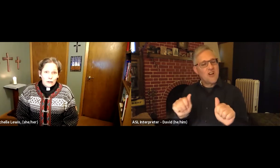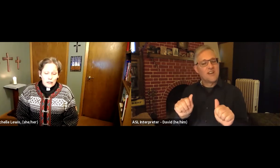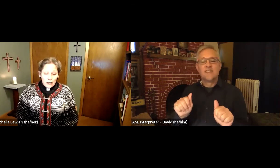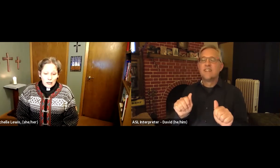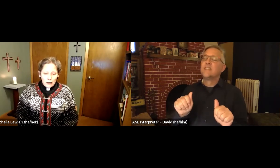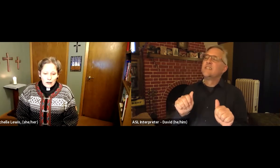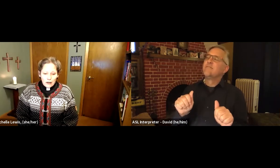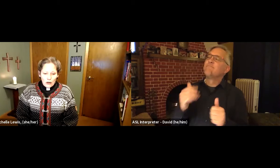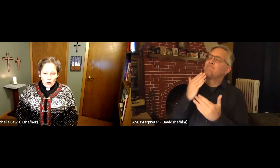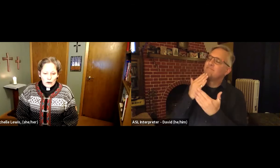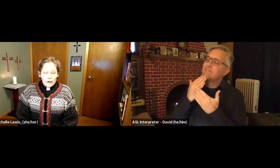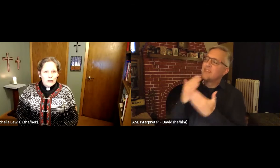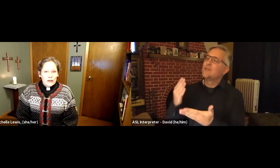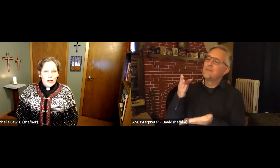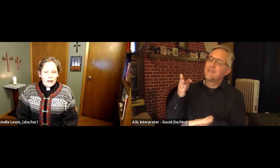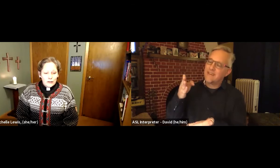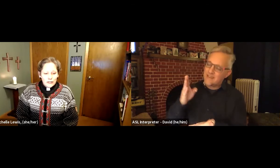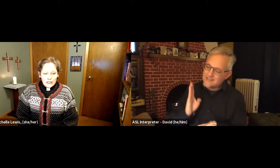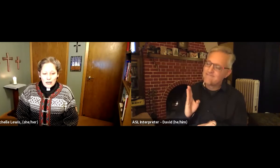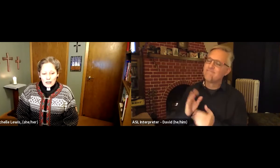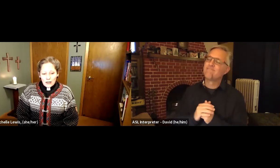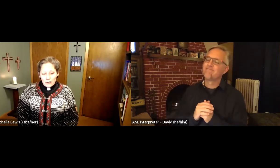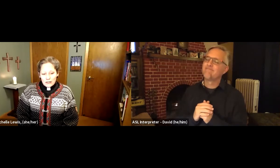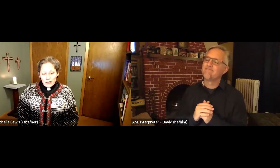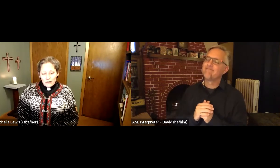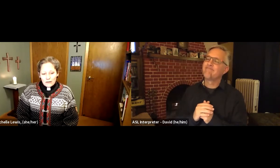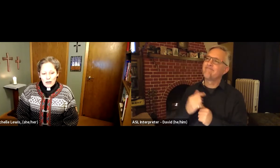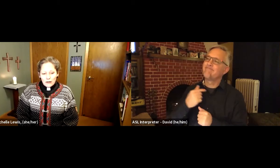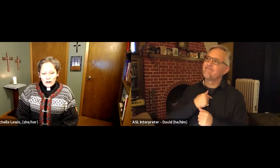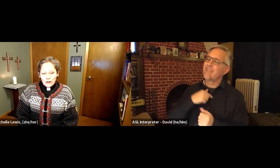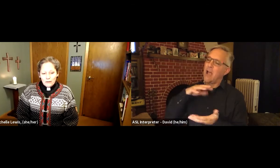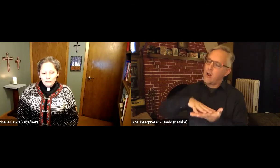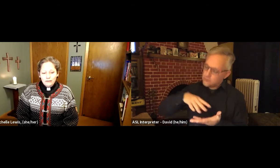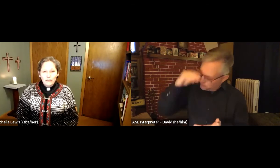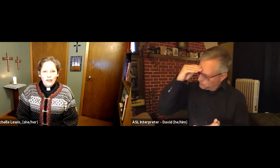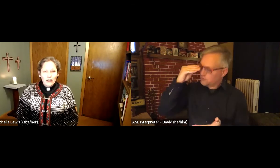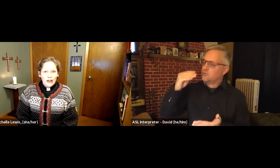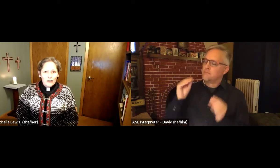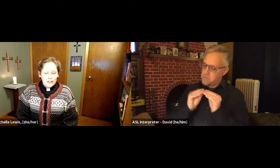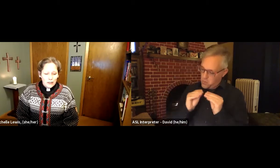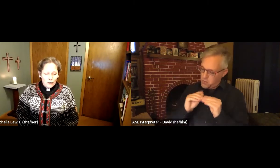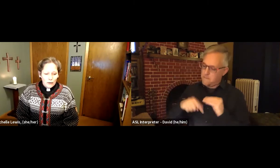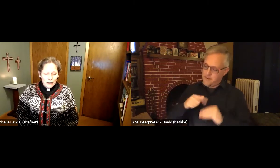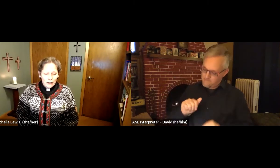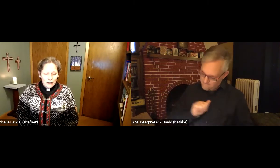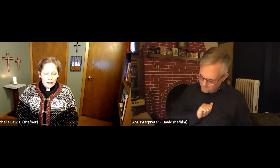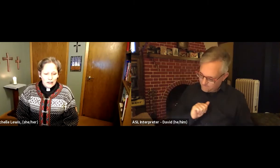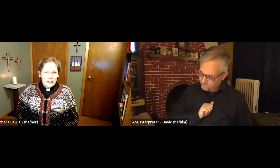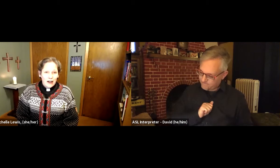of learning or understanding ourselves better after